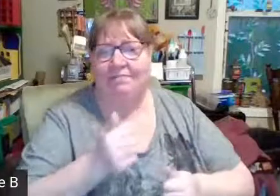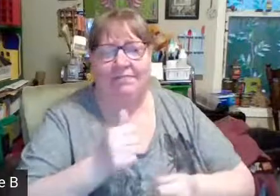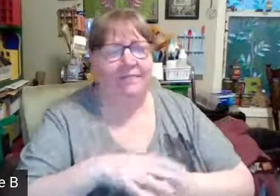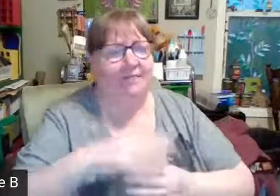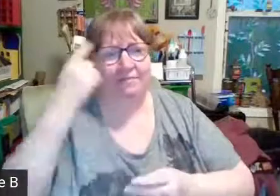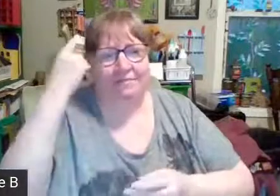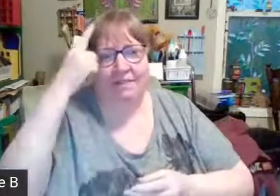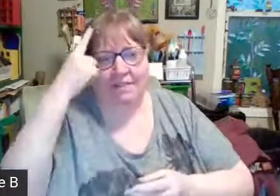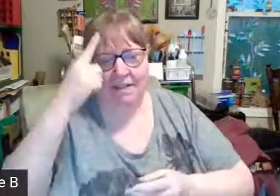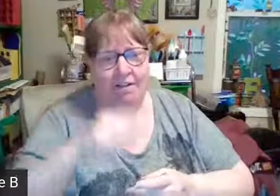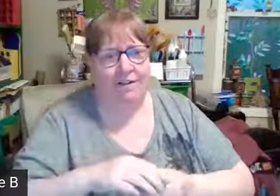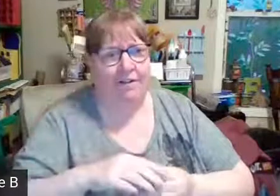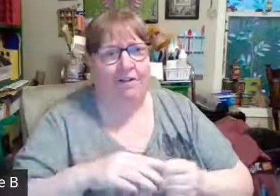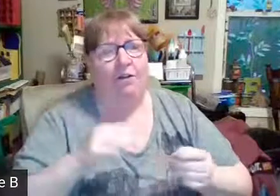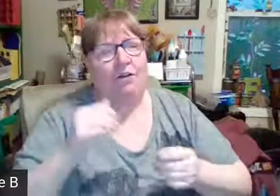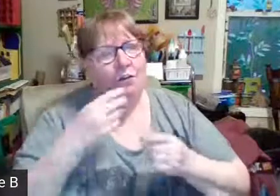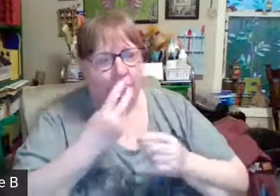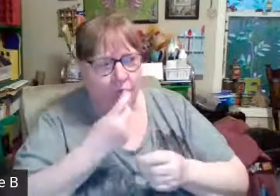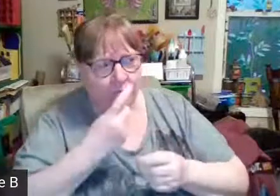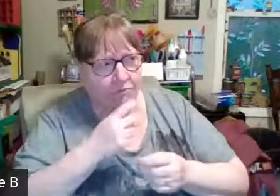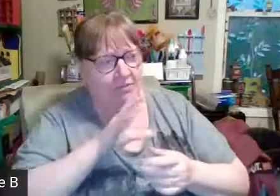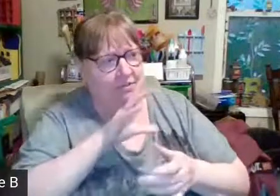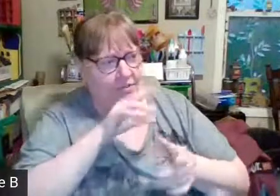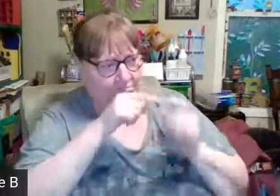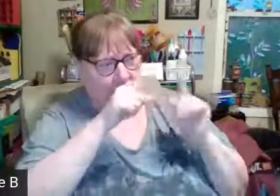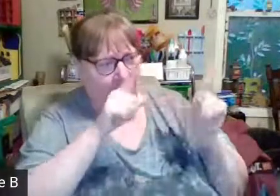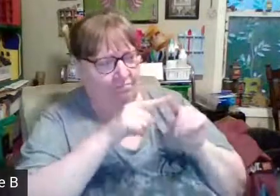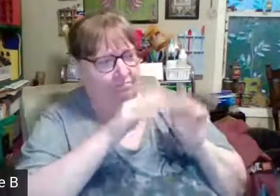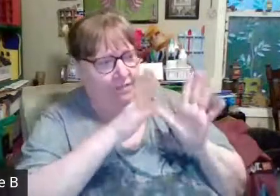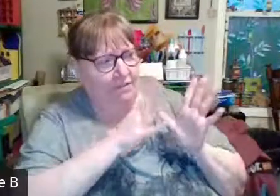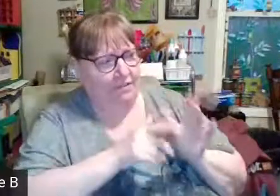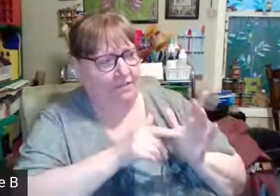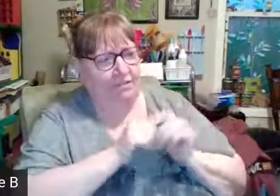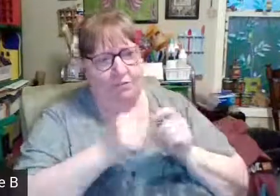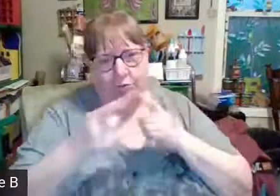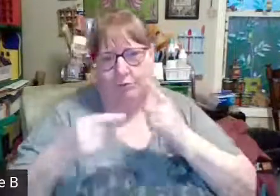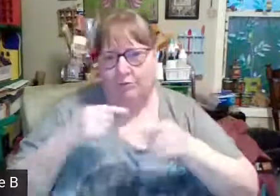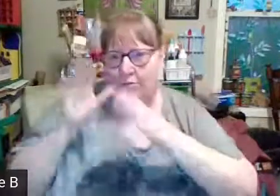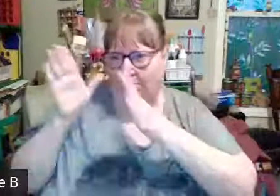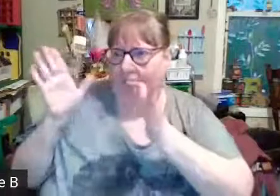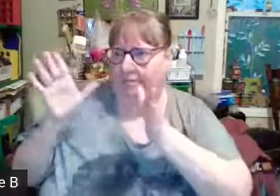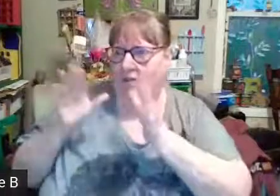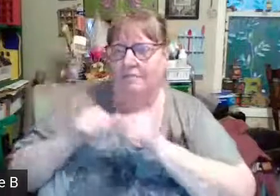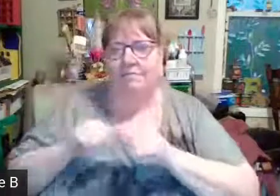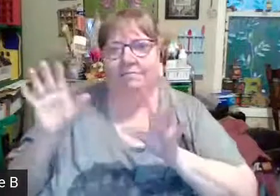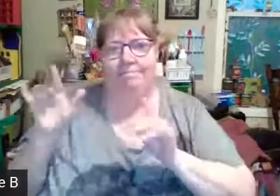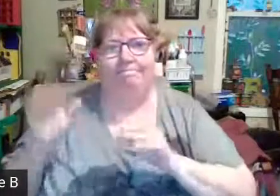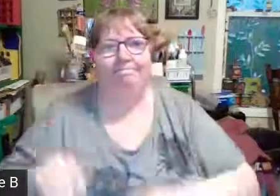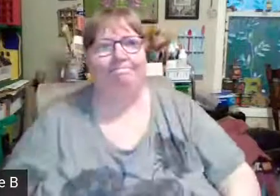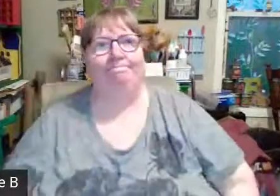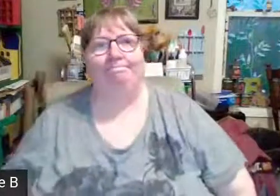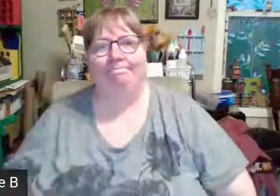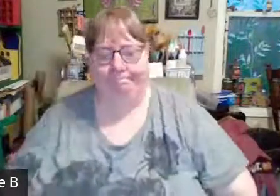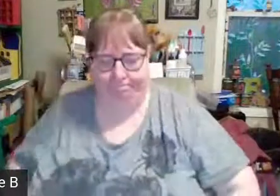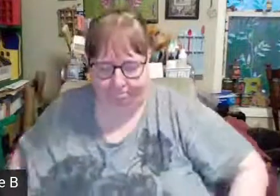kits that you make. And then we can have a few of them floating out there in other groups. And we do take your